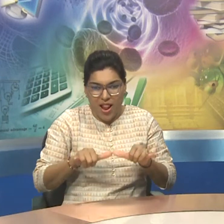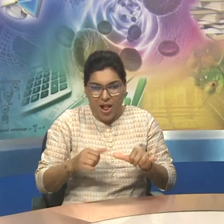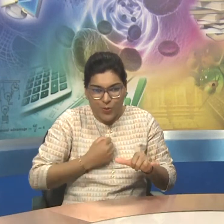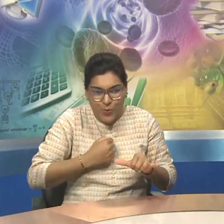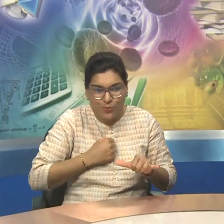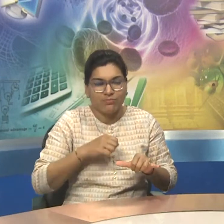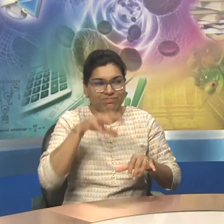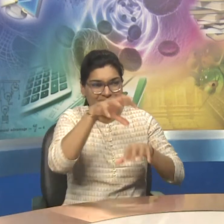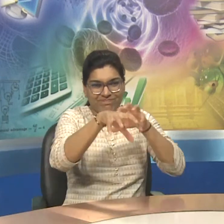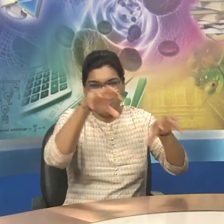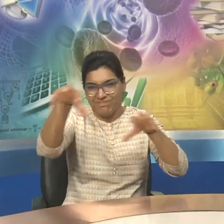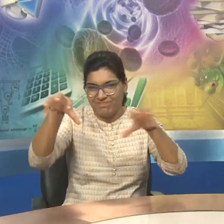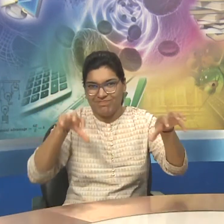of